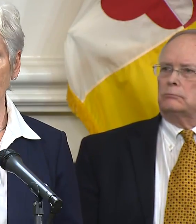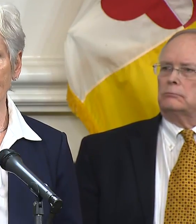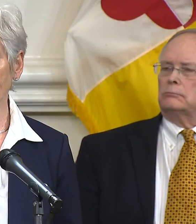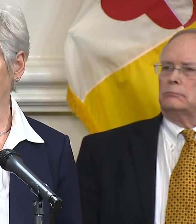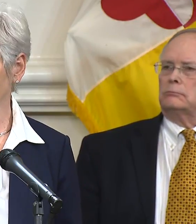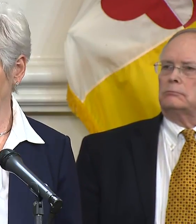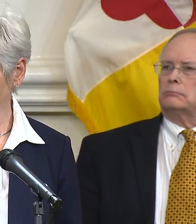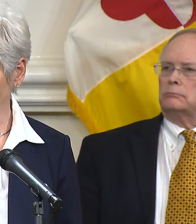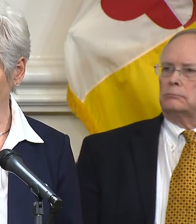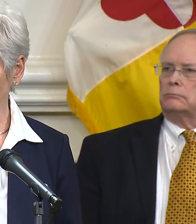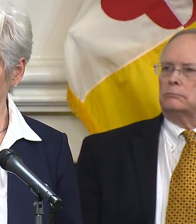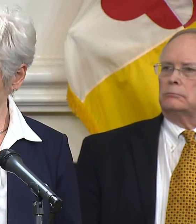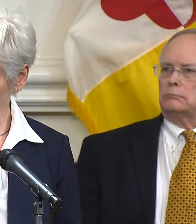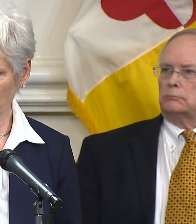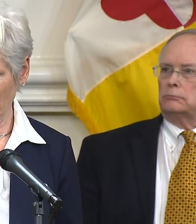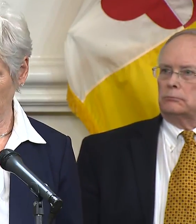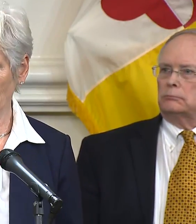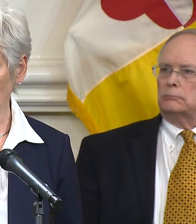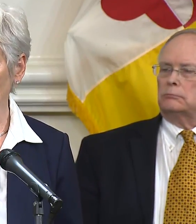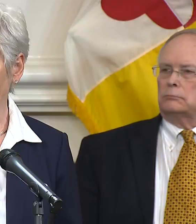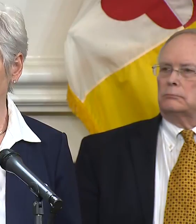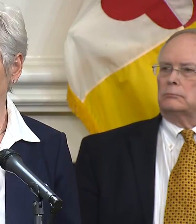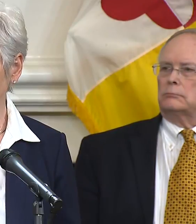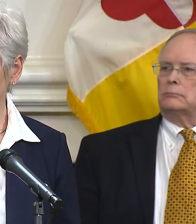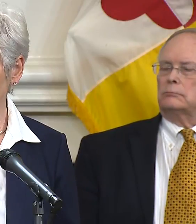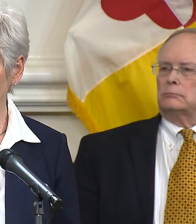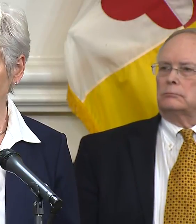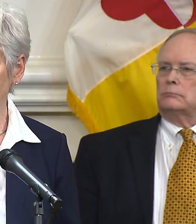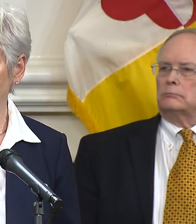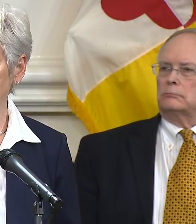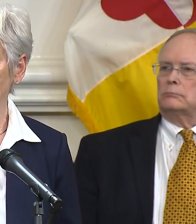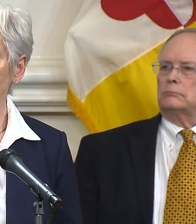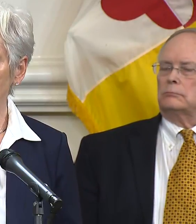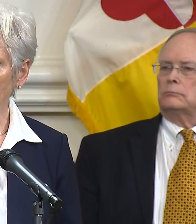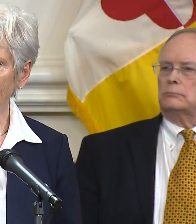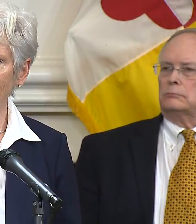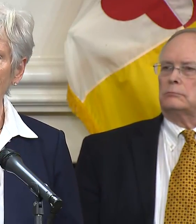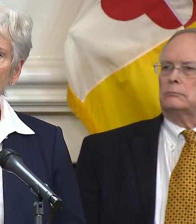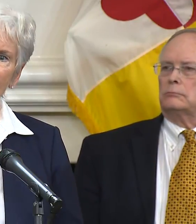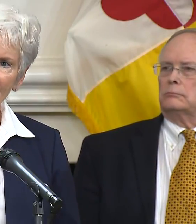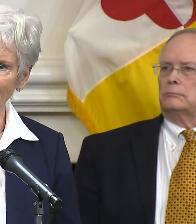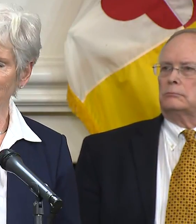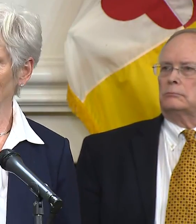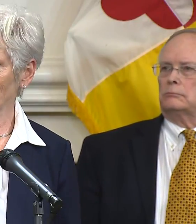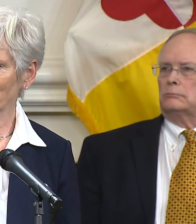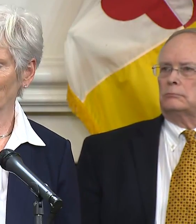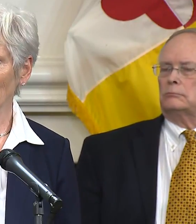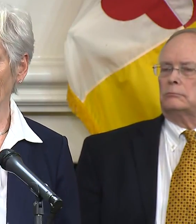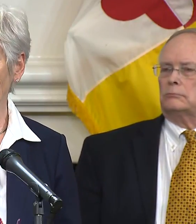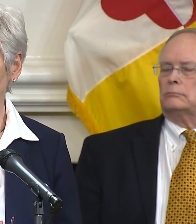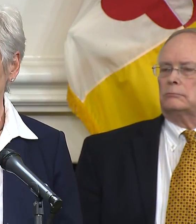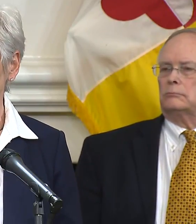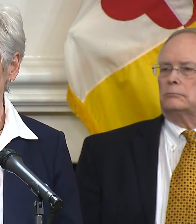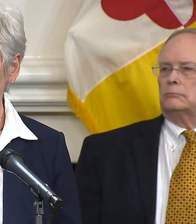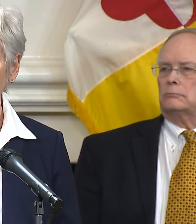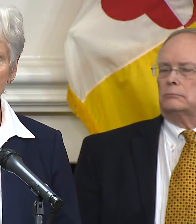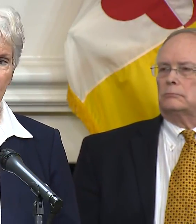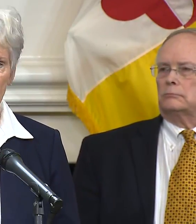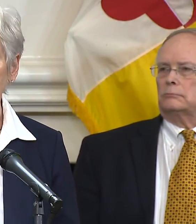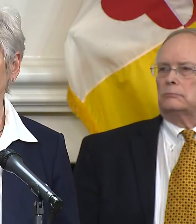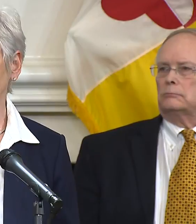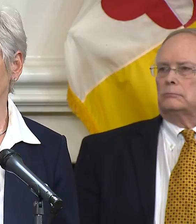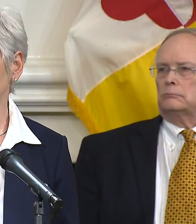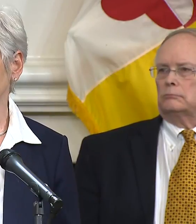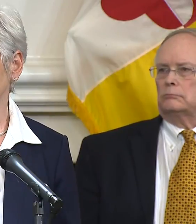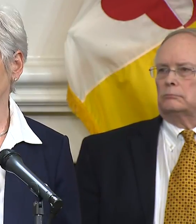room, get that specimen or those two specimens, their swabs, and get those two specimens collected, then they need to be shipped to our lab. So it's a process,